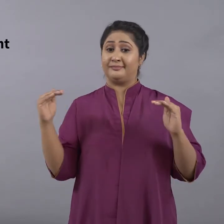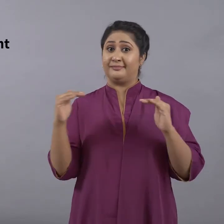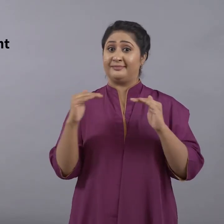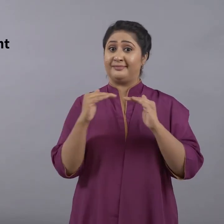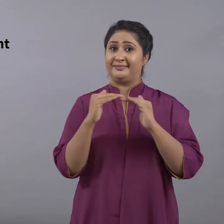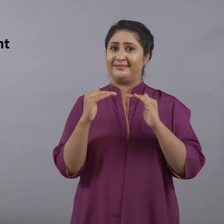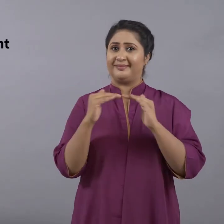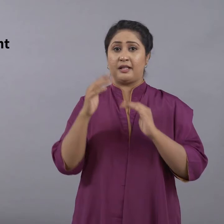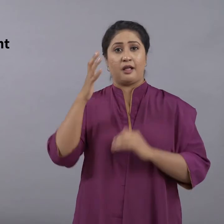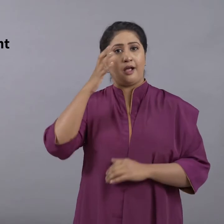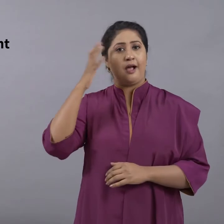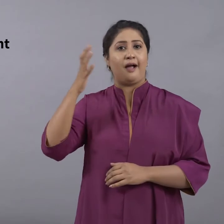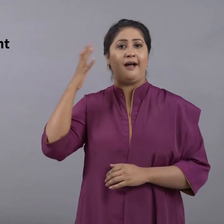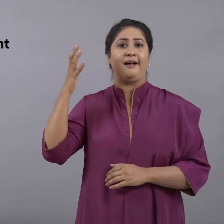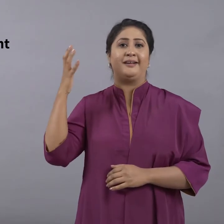level student.